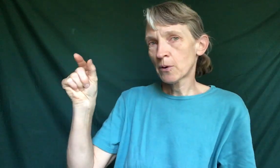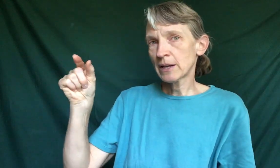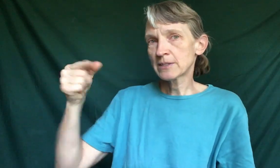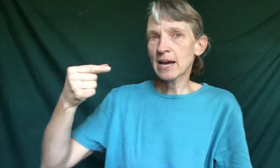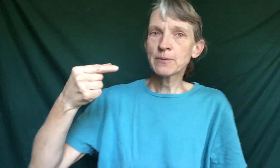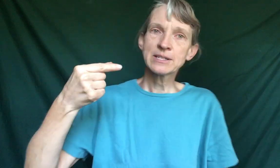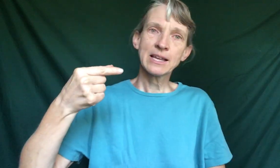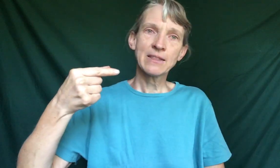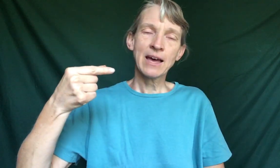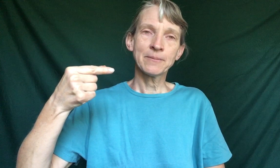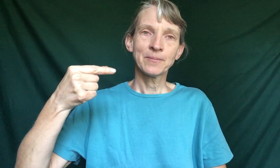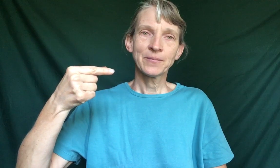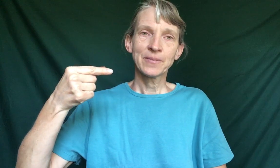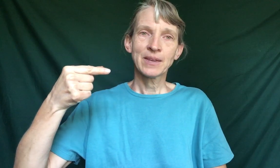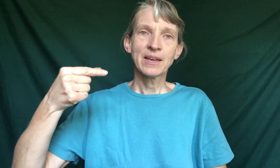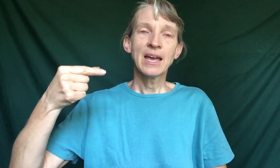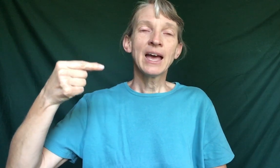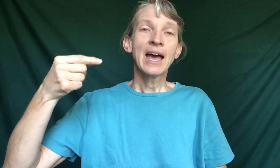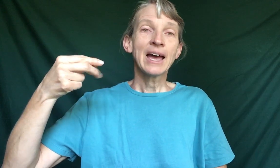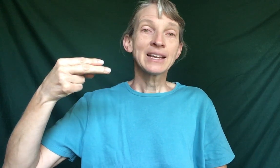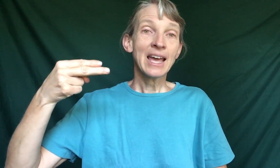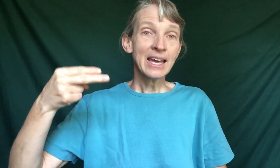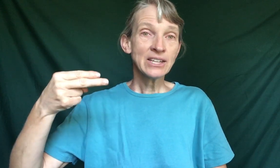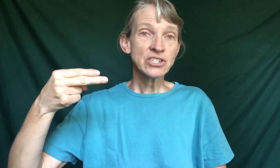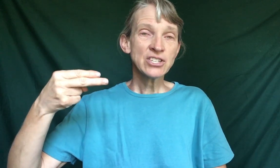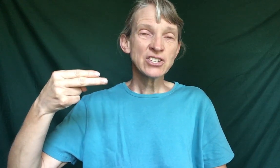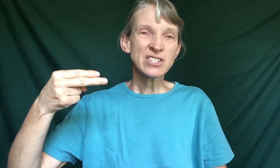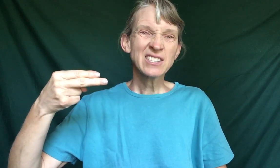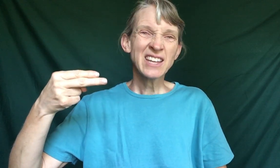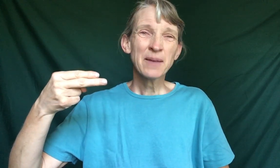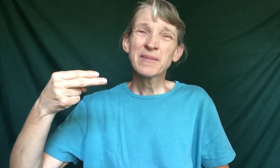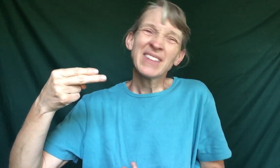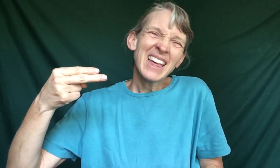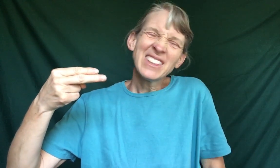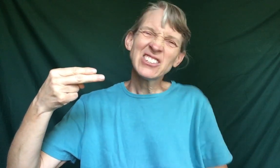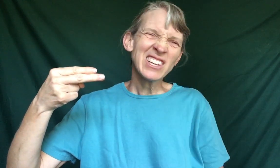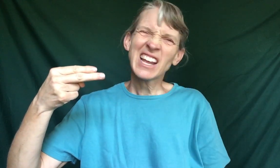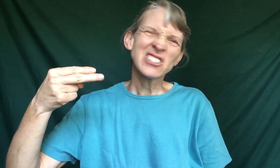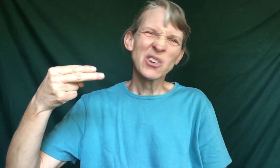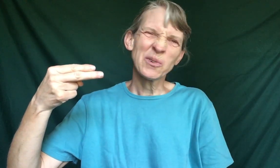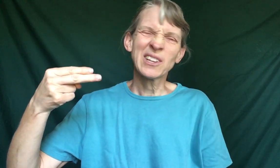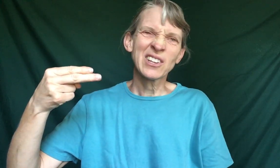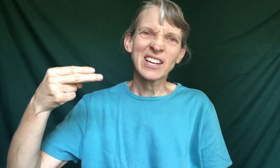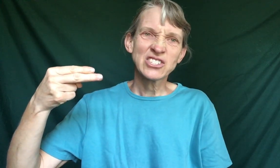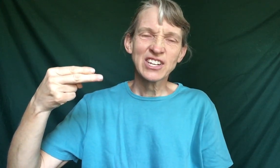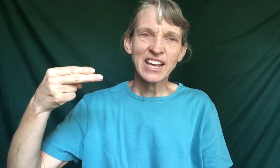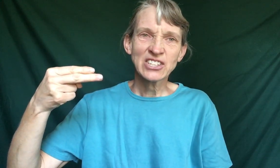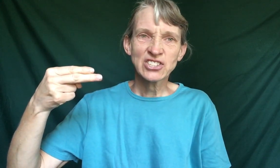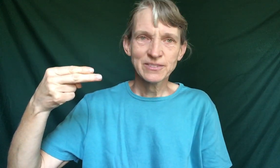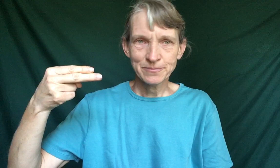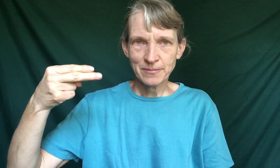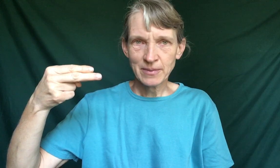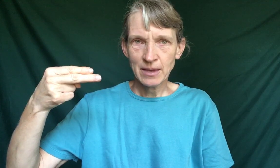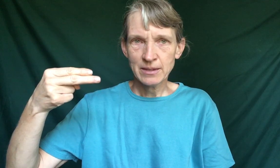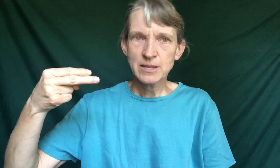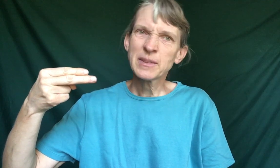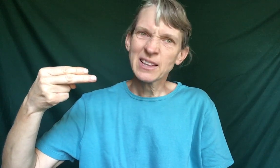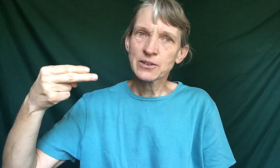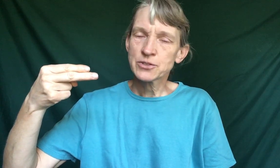pointing sideways like that. And H is just the same, and the G and H don't really look like G and H. Some of the letters do,